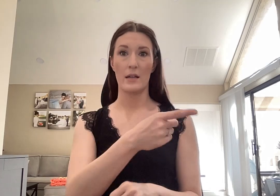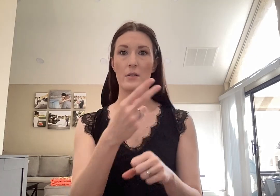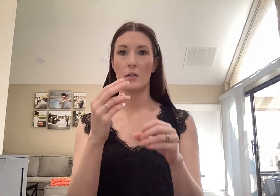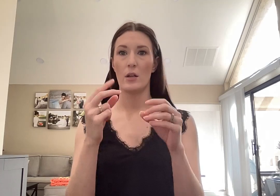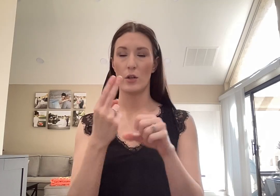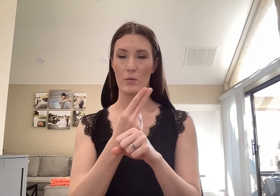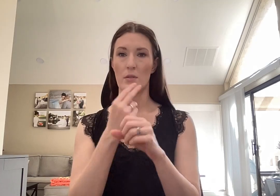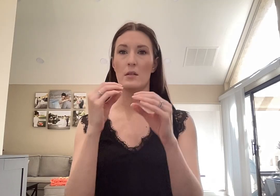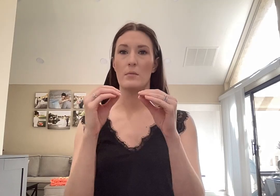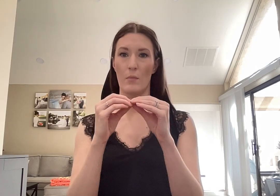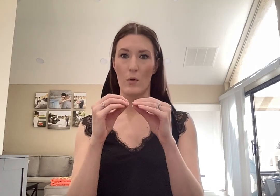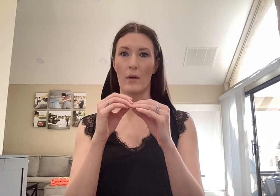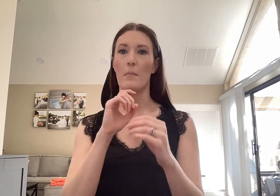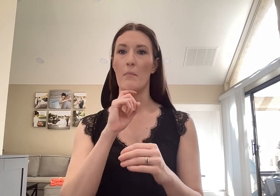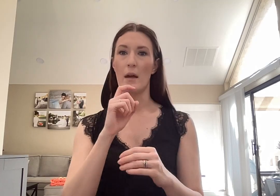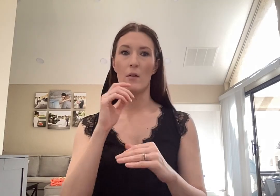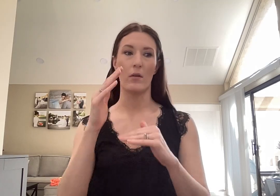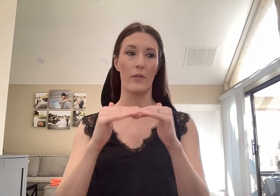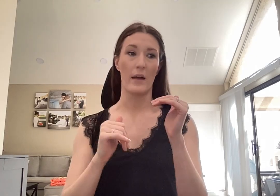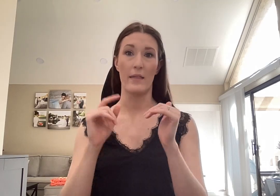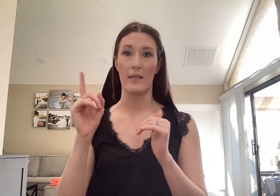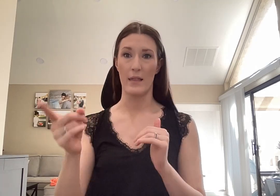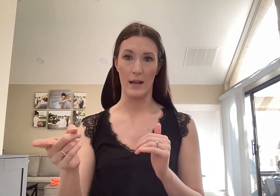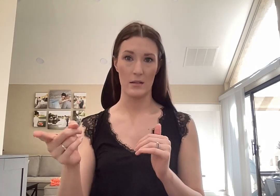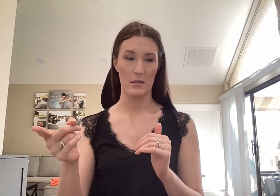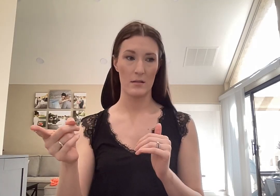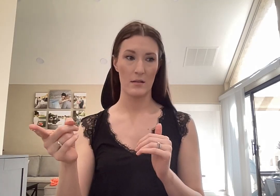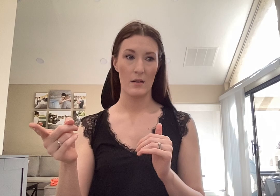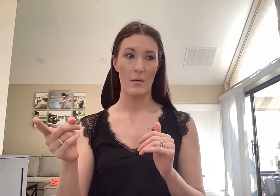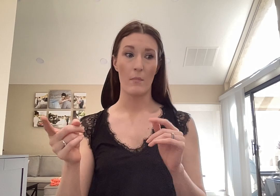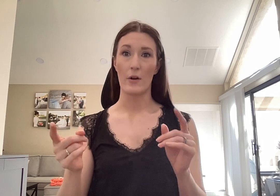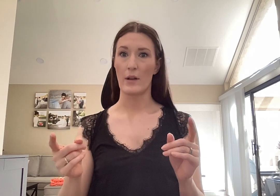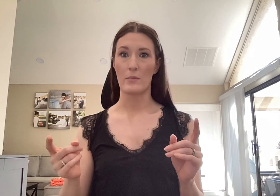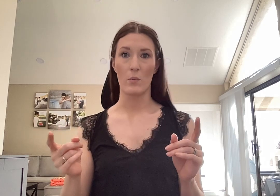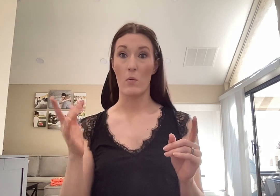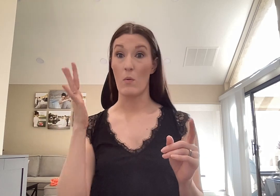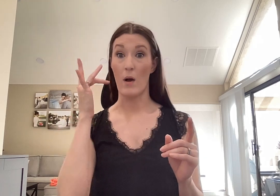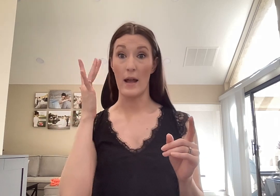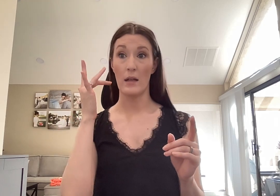This uses more metal than this. Bottle caps. Why?